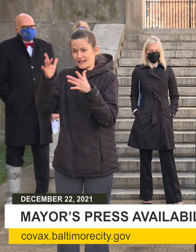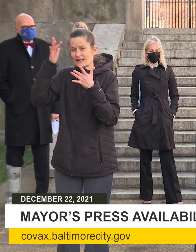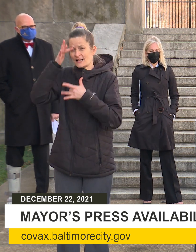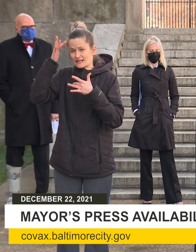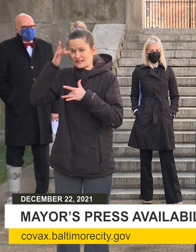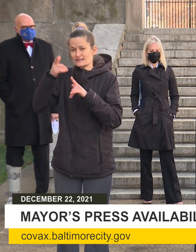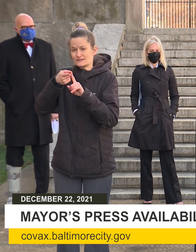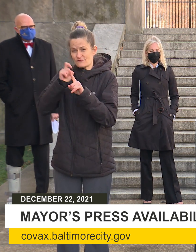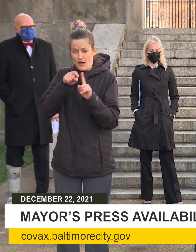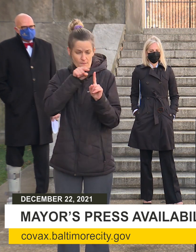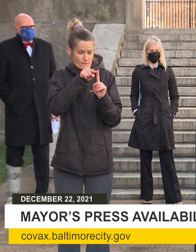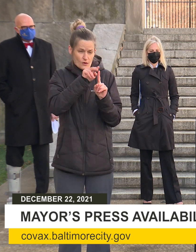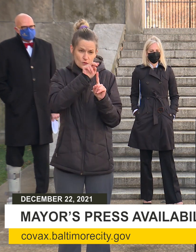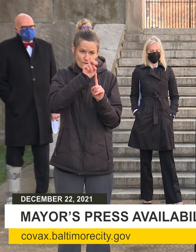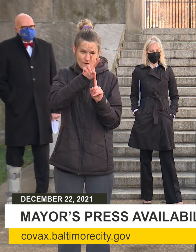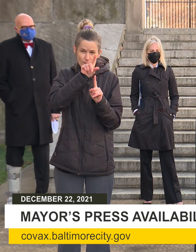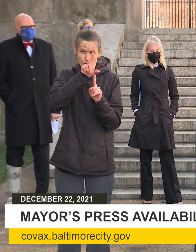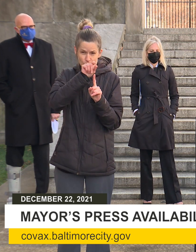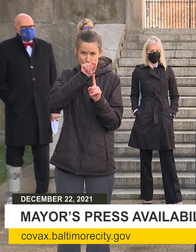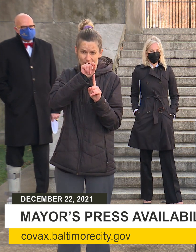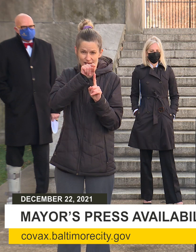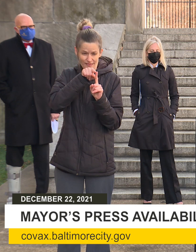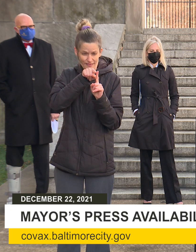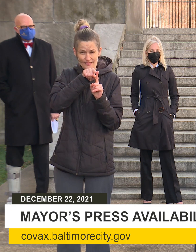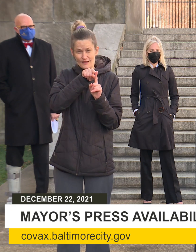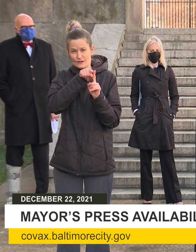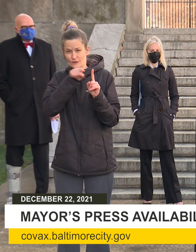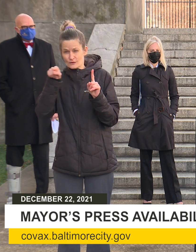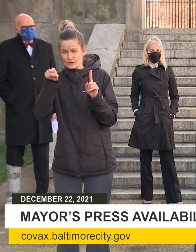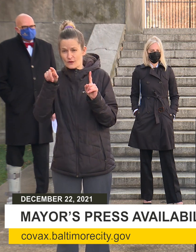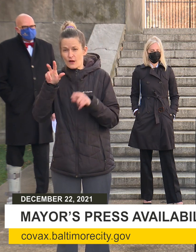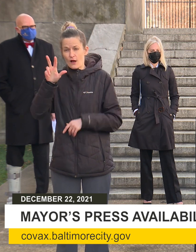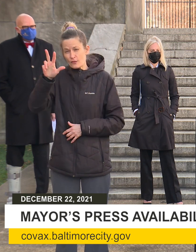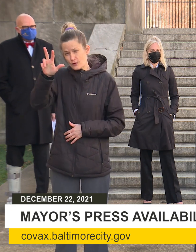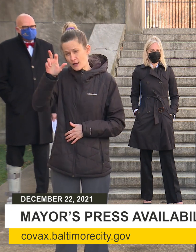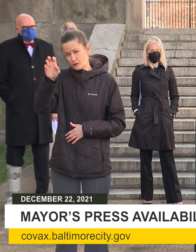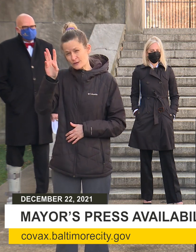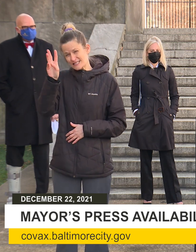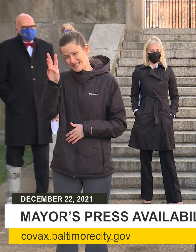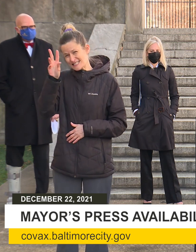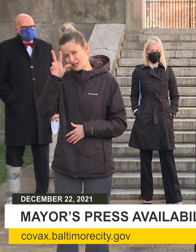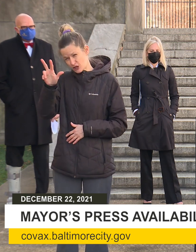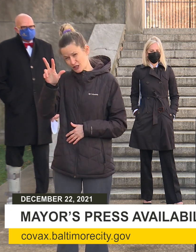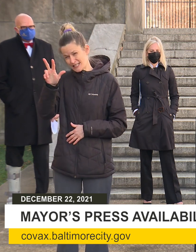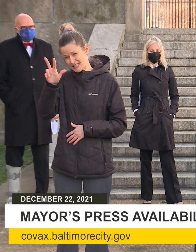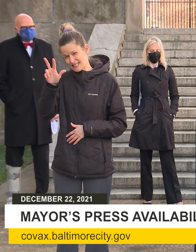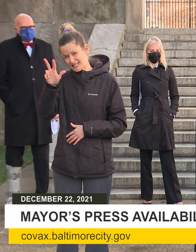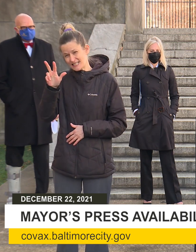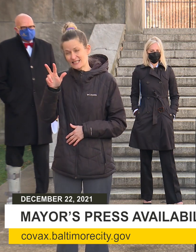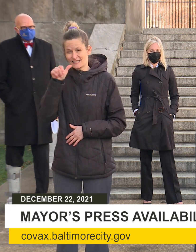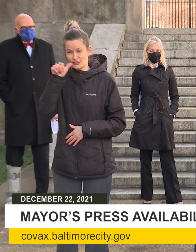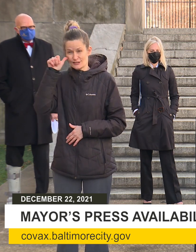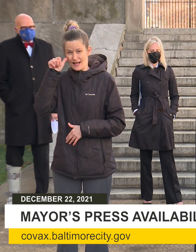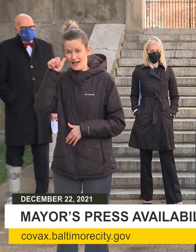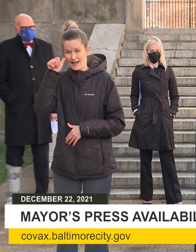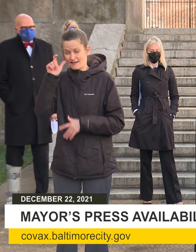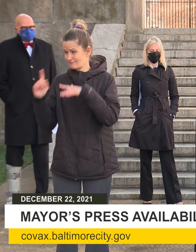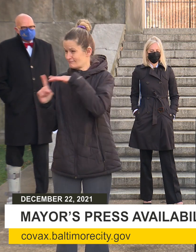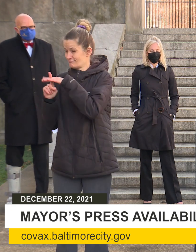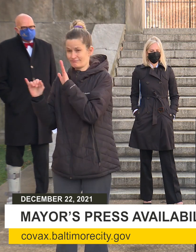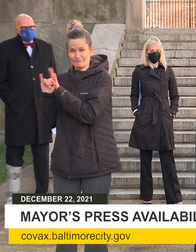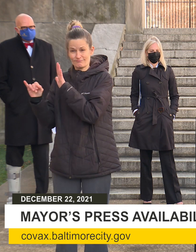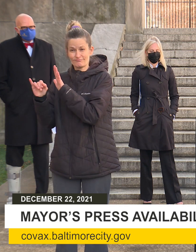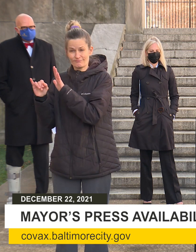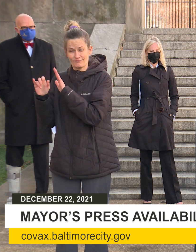November 12th to 363 yesterday, realizing a 300% increase in just over 1 month,